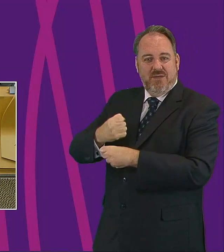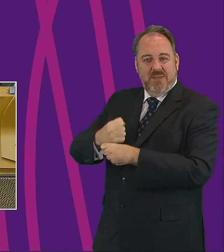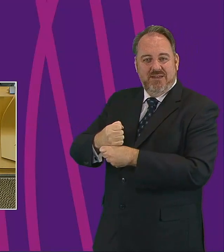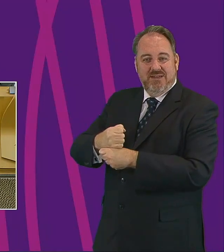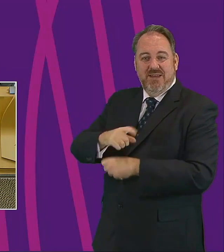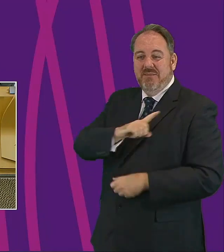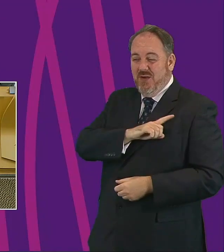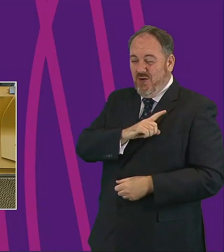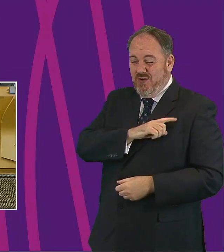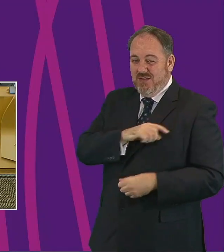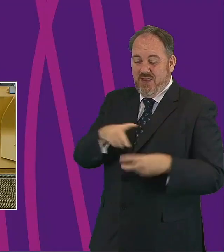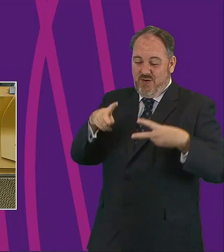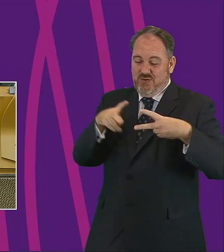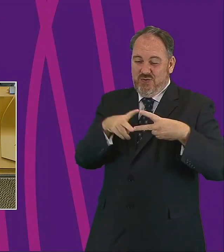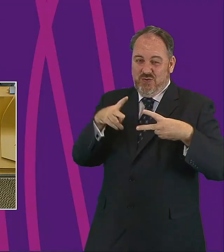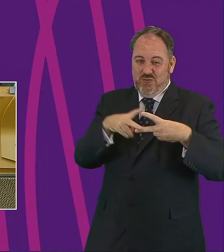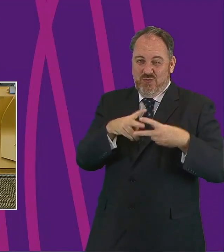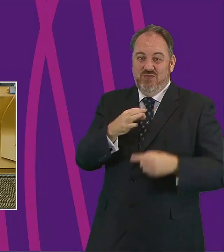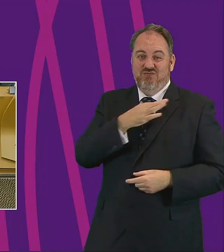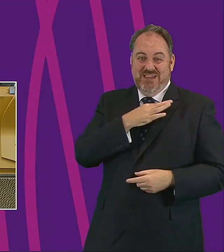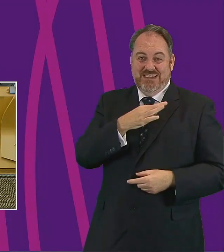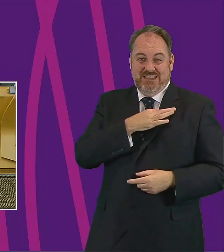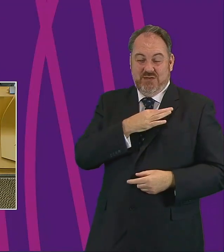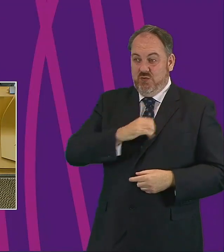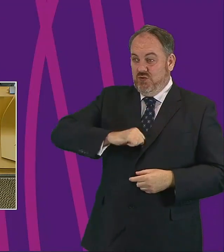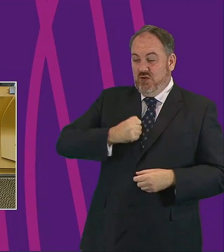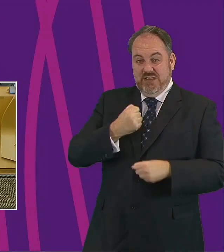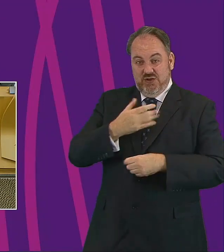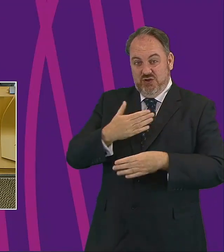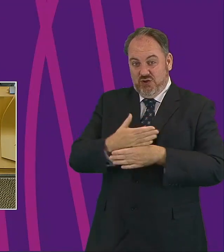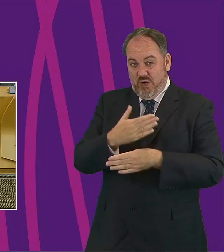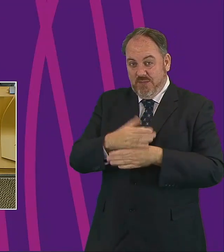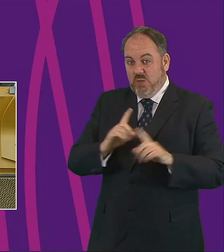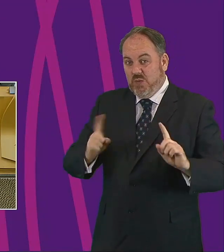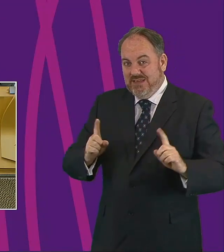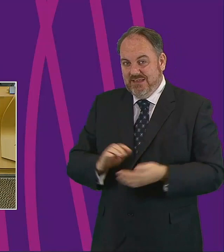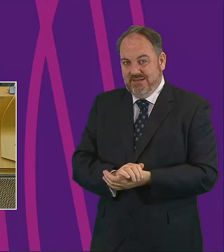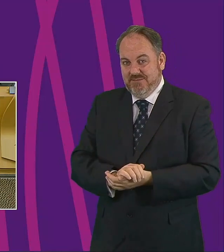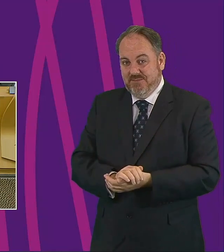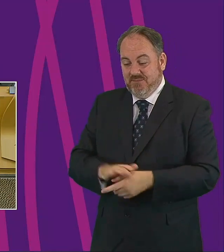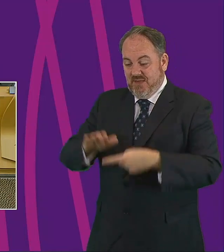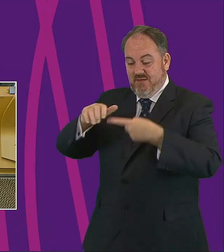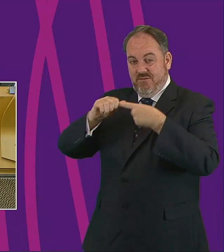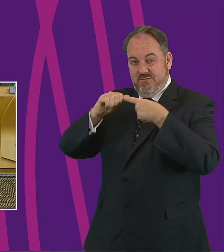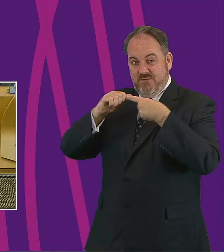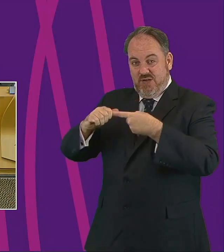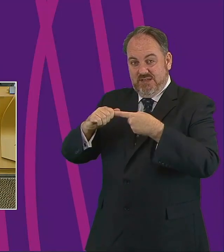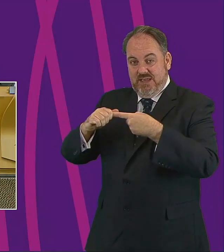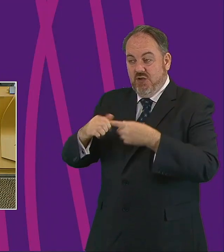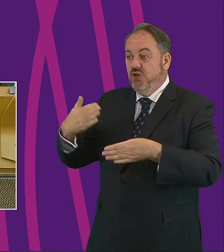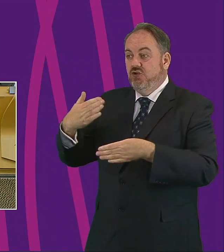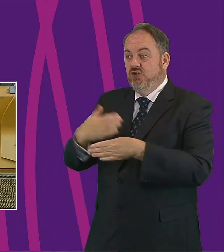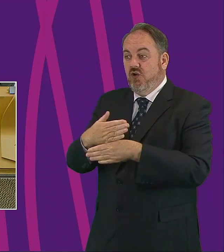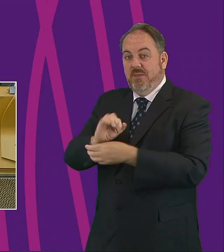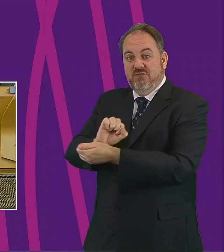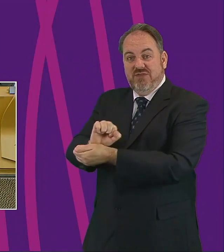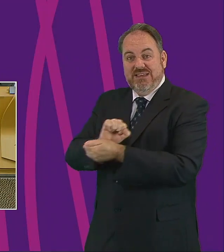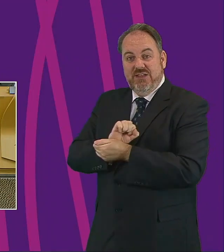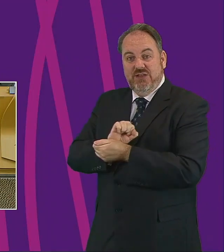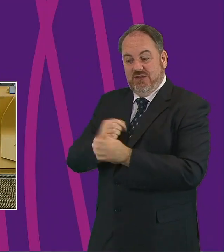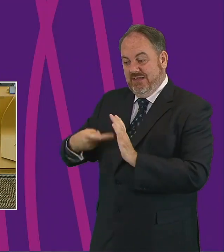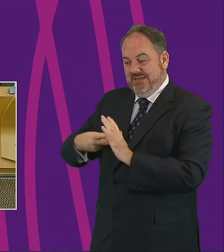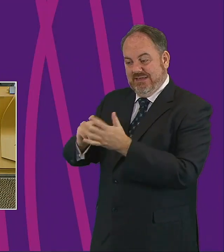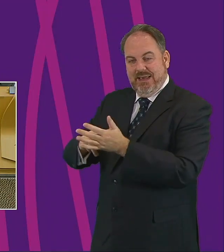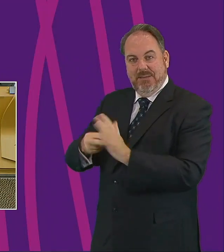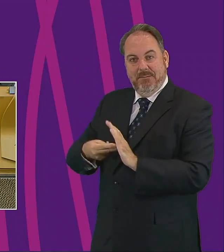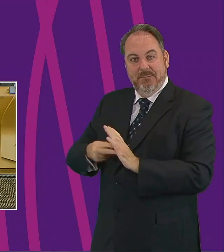threats to Scotland's jobs right now. Firstly, it's the withdrawal of the jobs retention scheme. If we were independent, we wouldn't have to